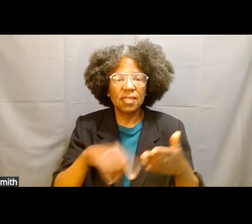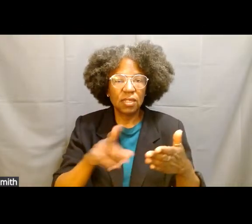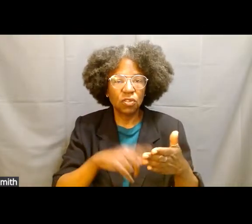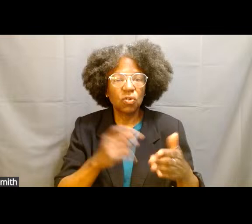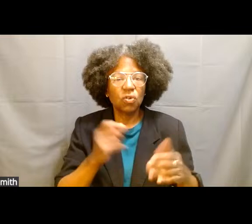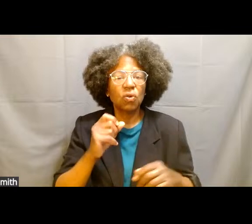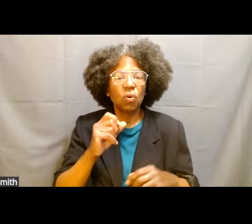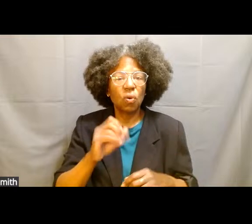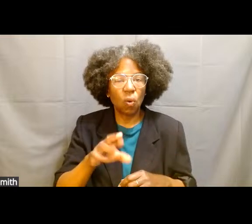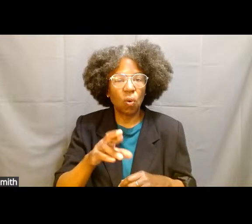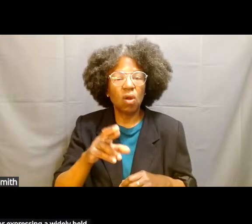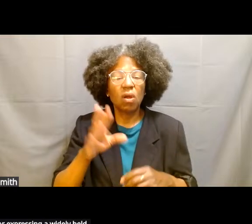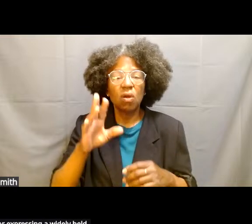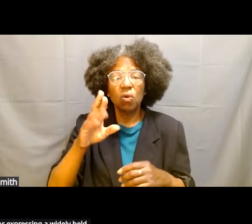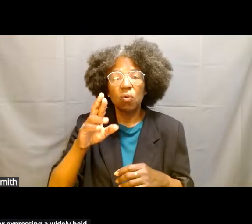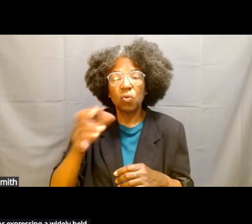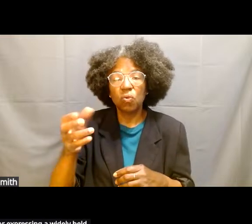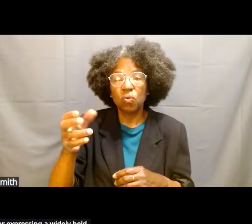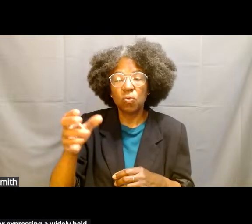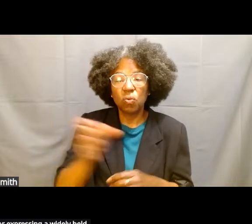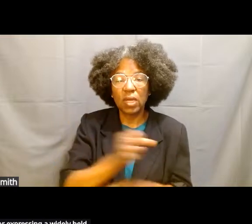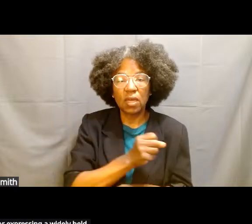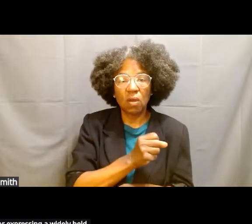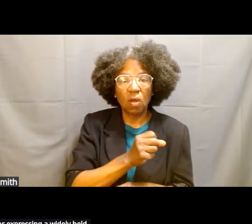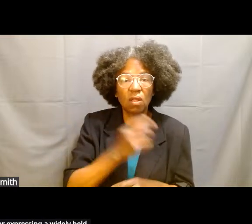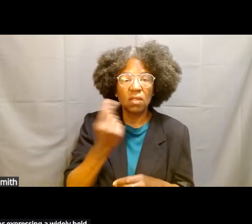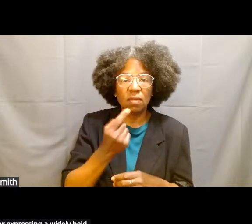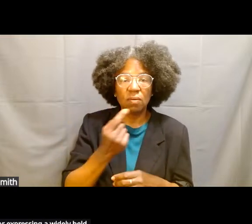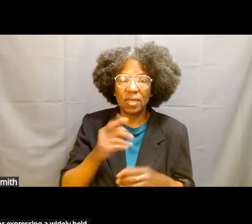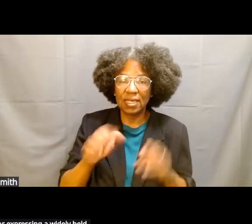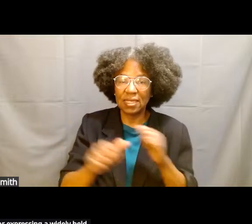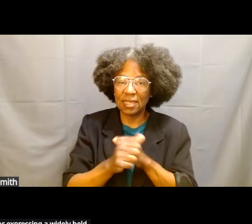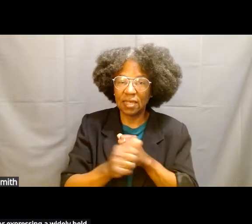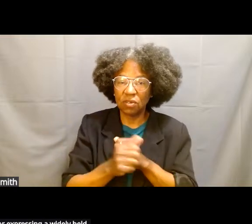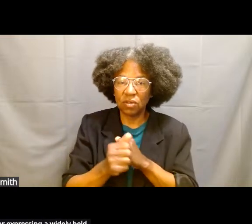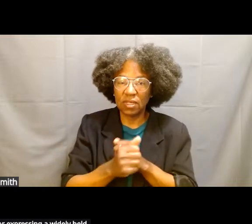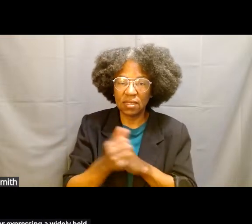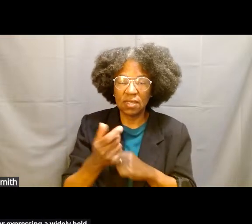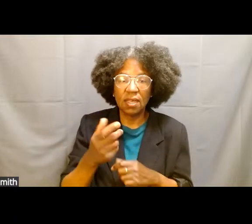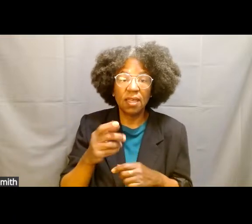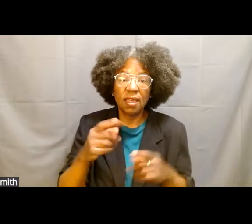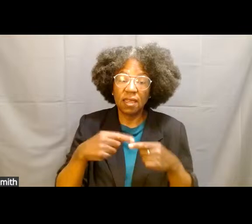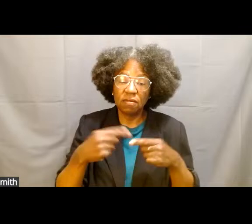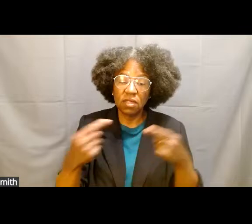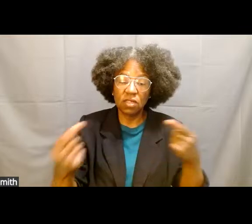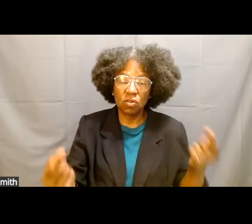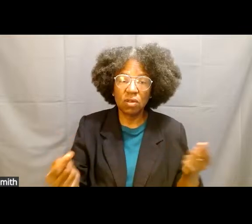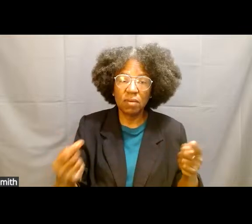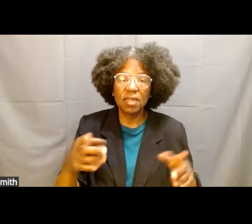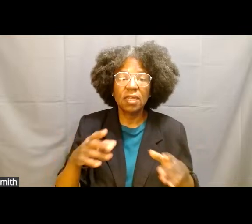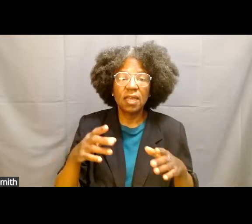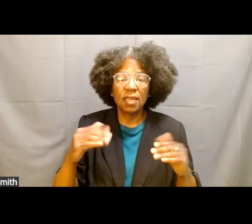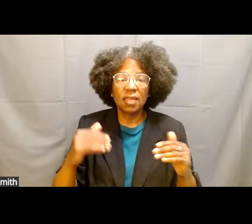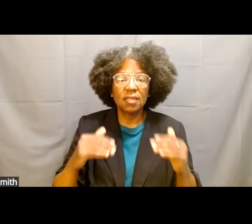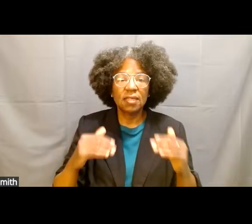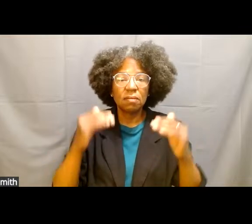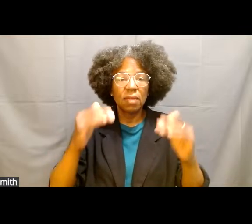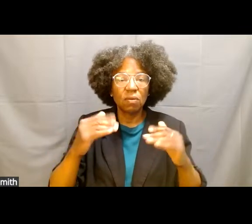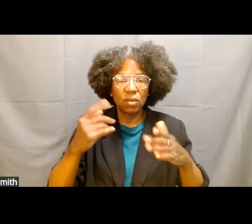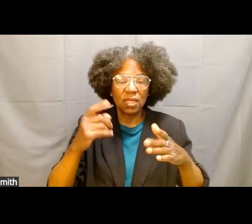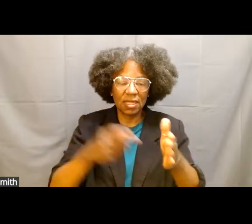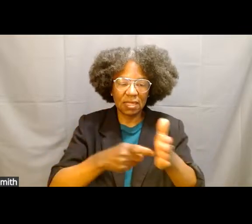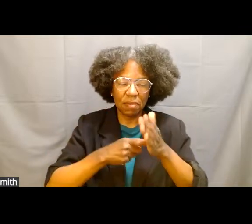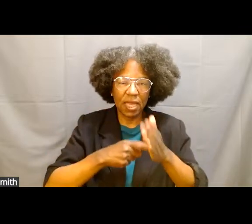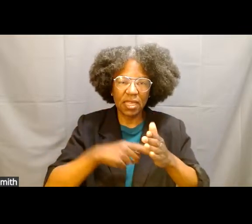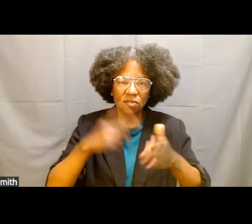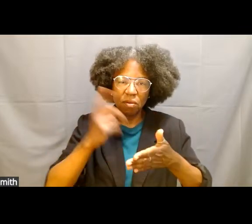held perspective set a dangerous precedent. If disagreement is met with demands for punishment, how can we expect our